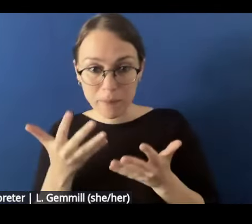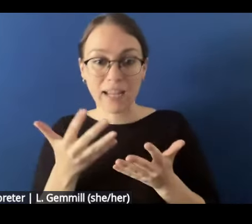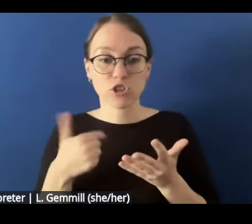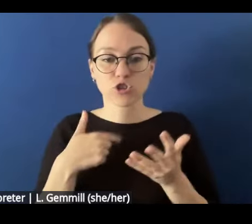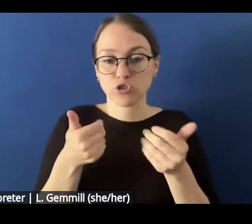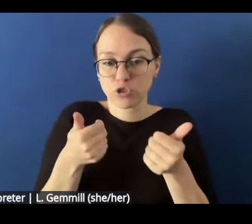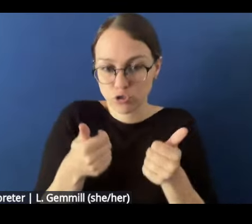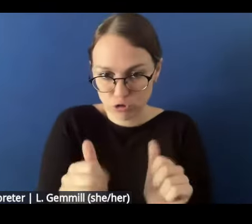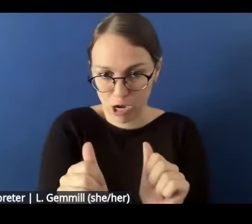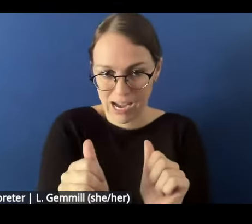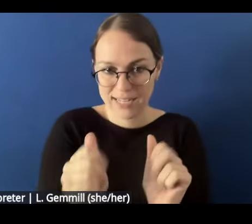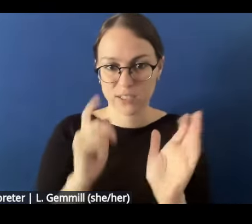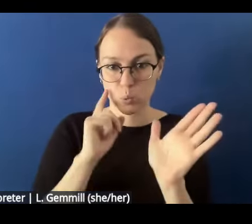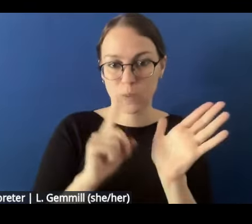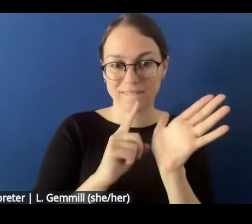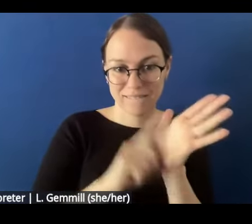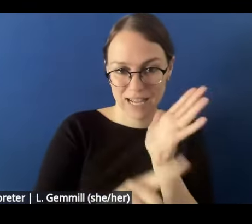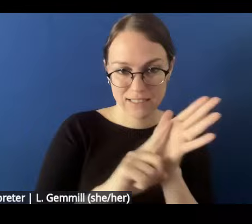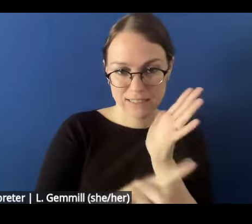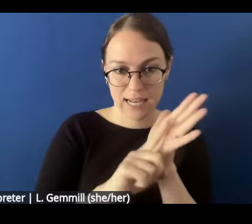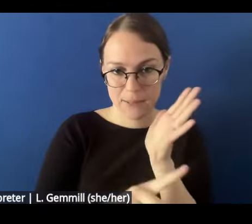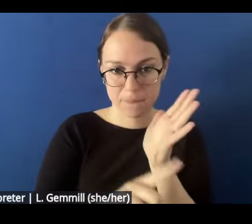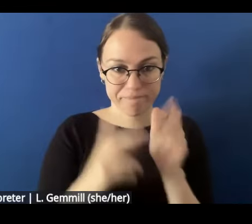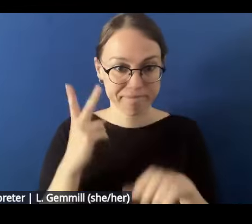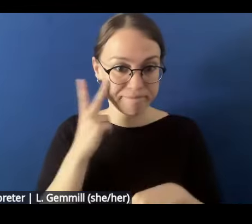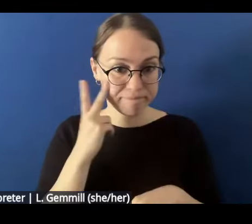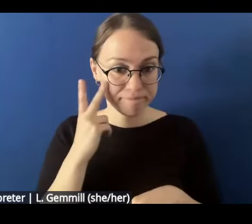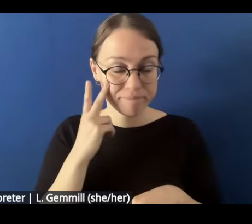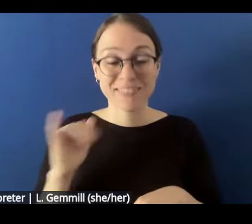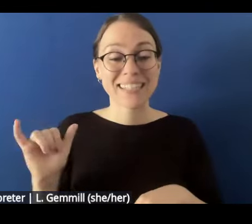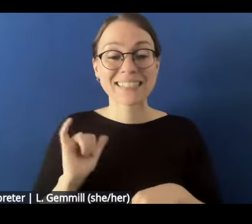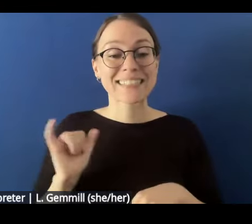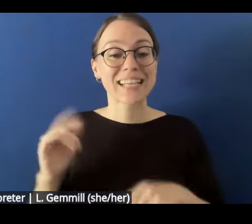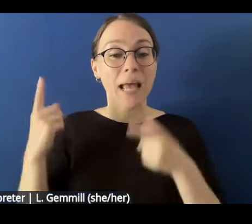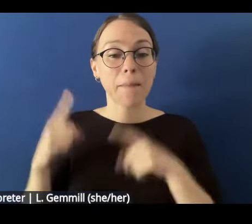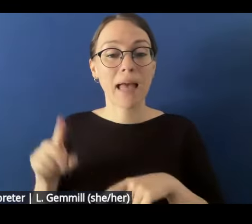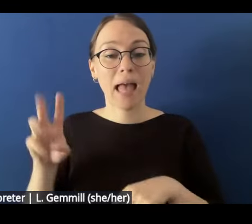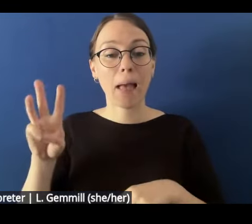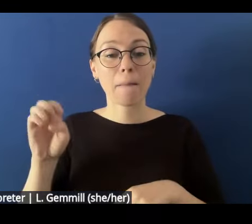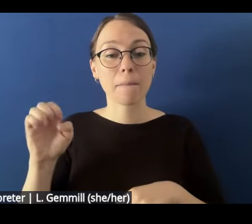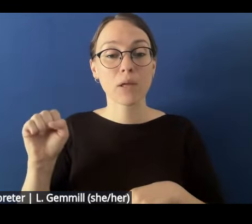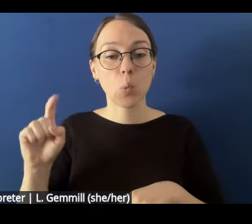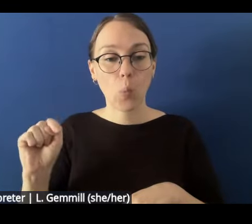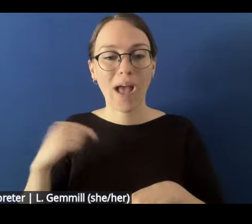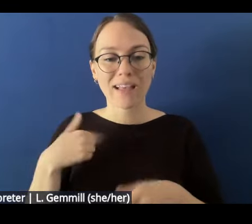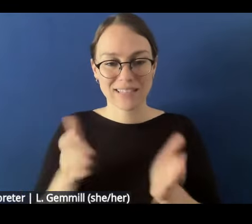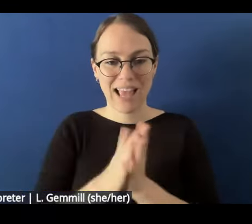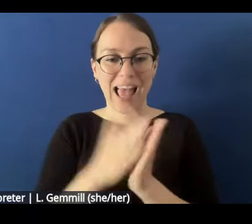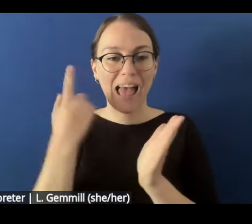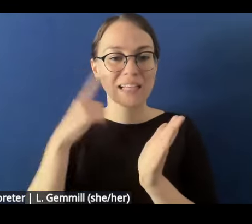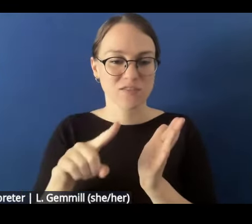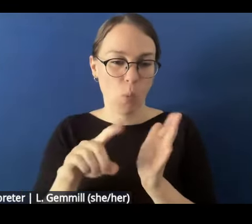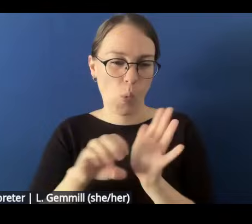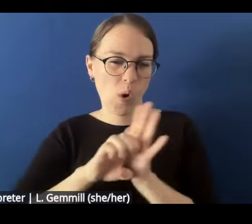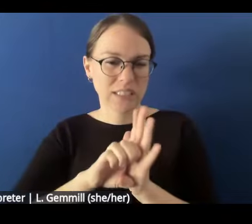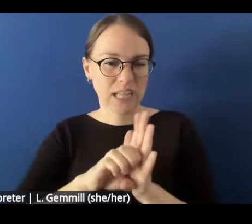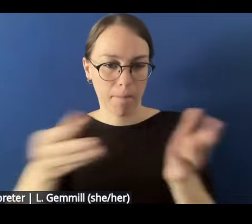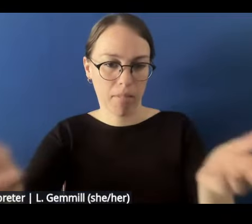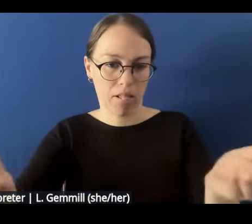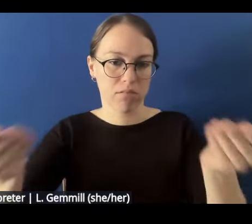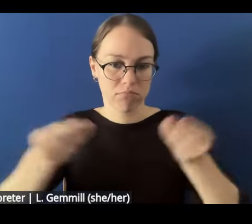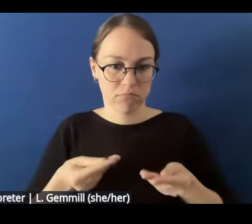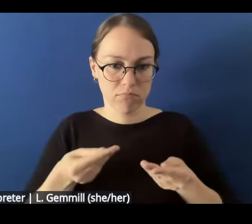investigate. We're gonna ask for evidence like we did with West. We're gonna ask for an exemplar, especially in the instance where the circulators are out of state.